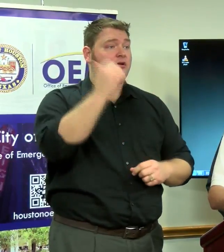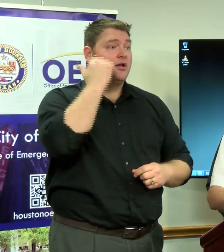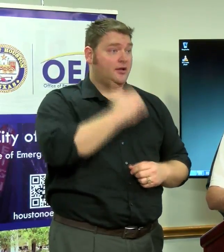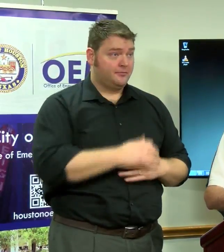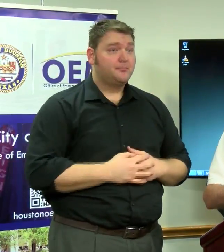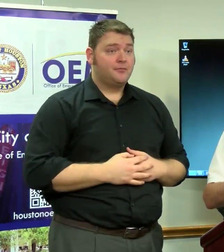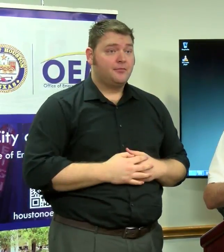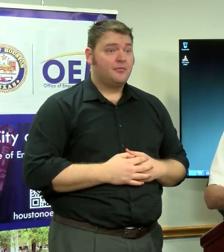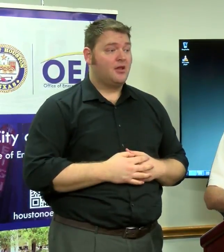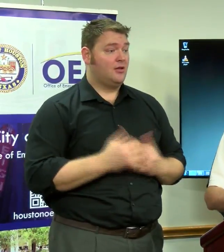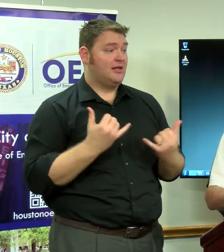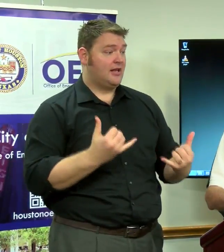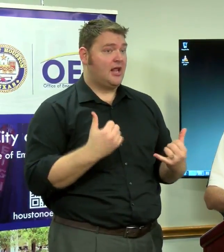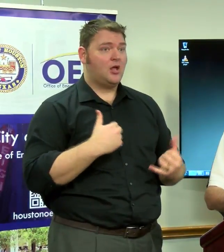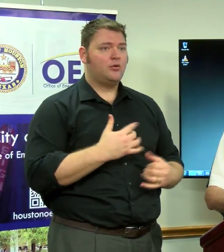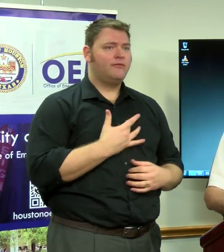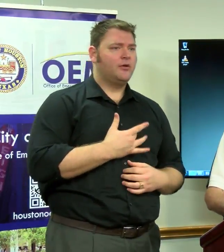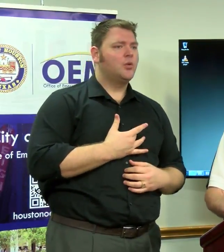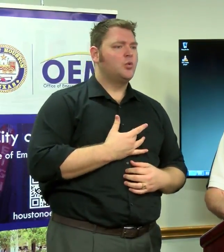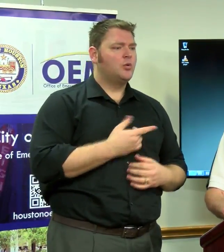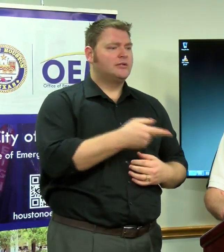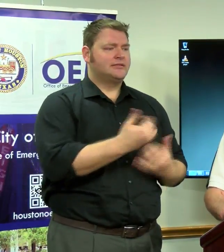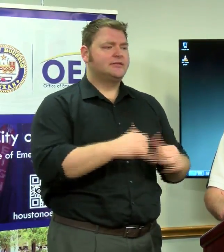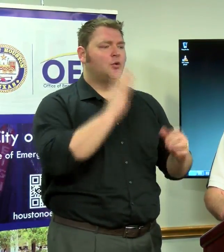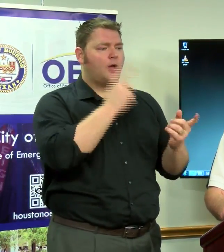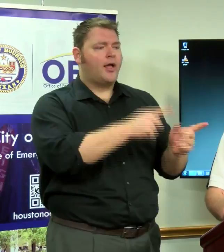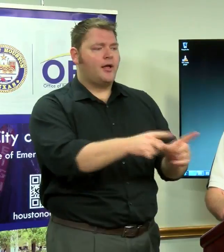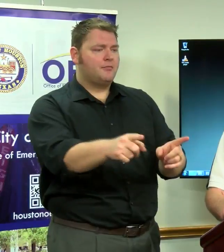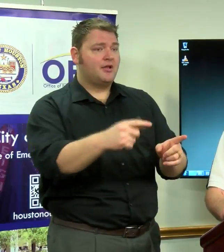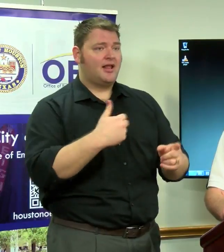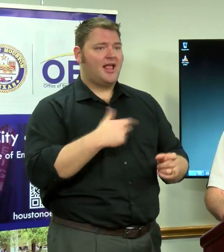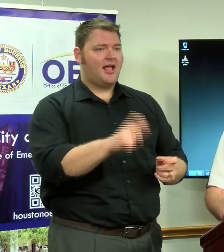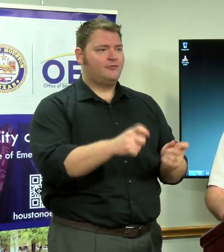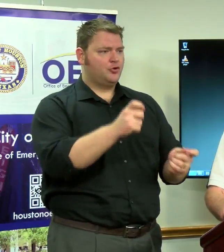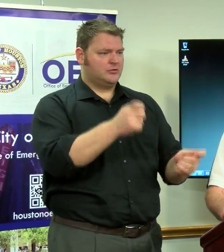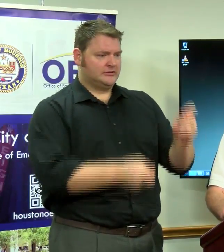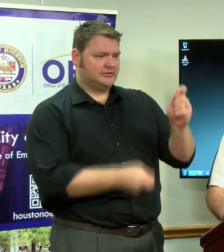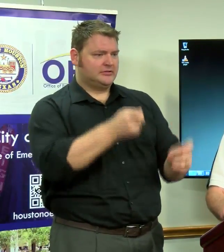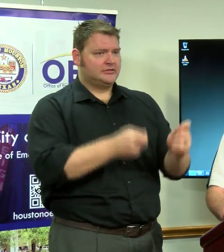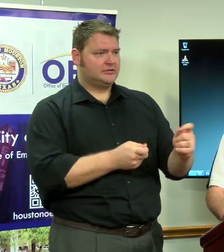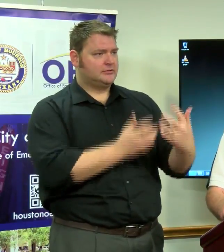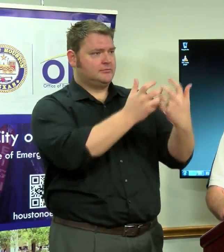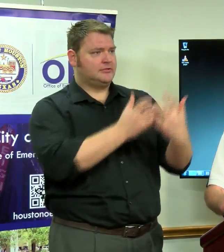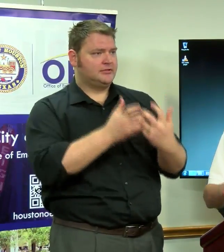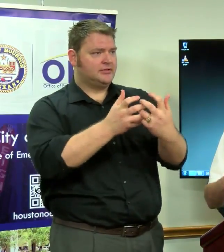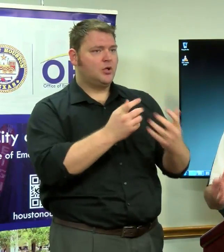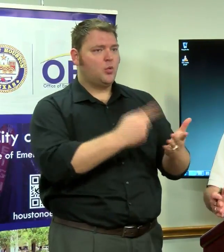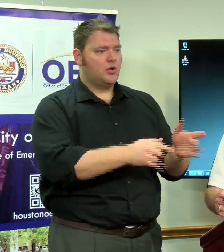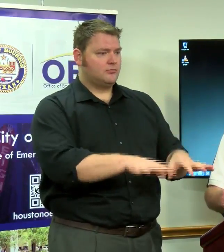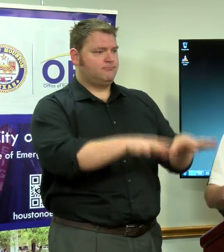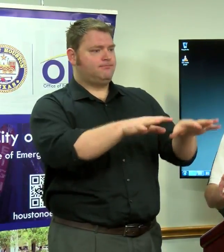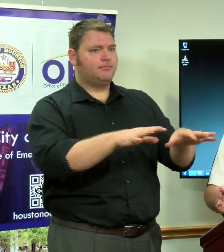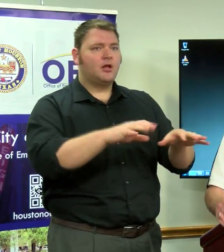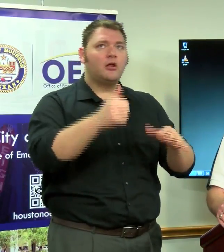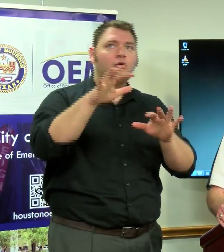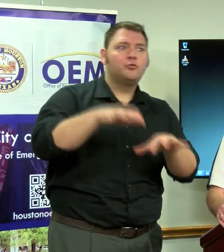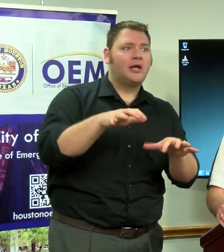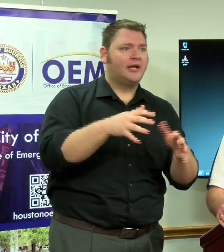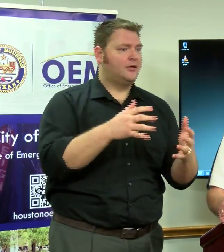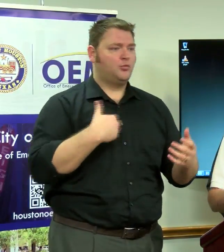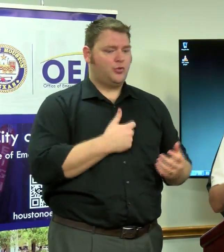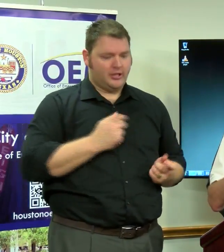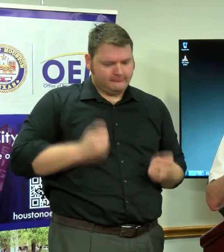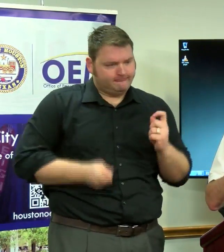still happening, and we're having to adjust every day to deal with the cascading effects of rising water, additional rain, and all those